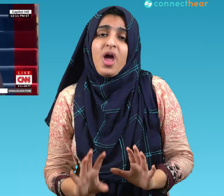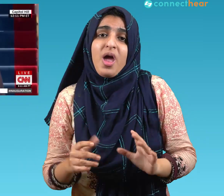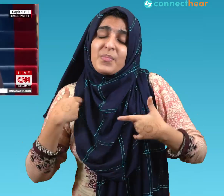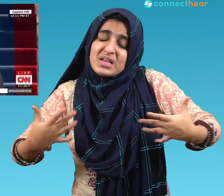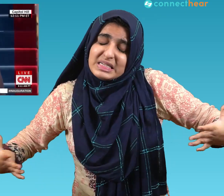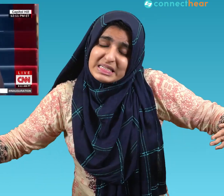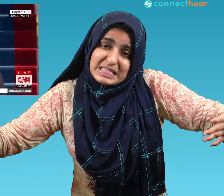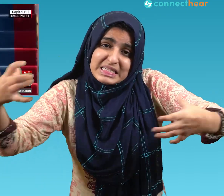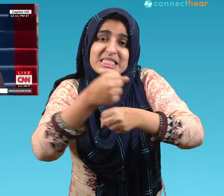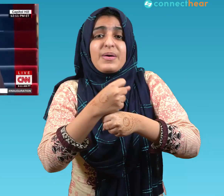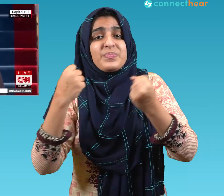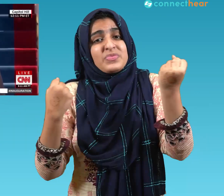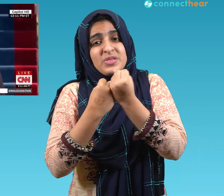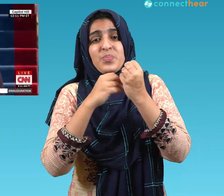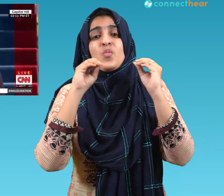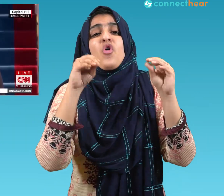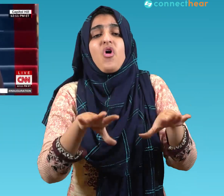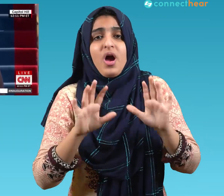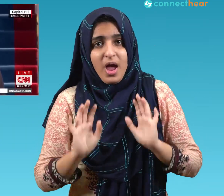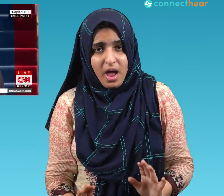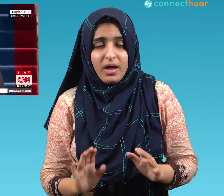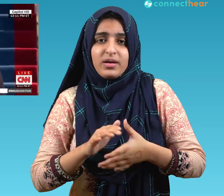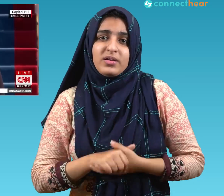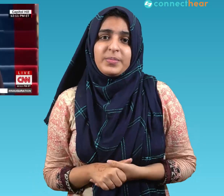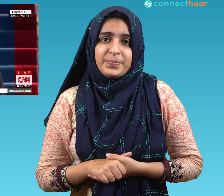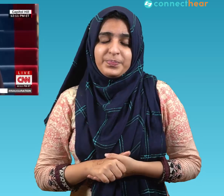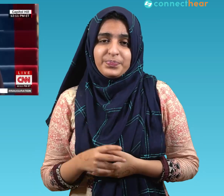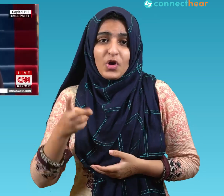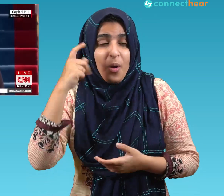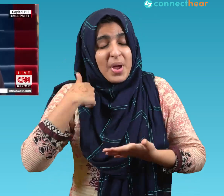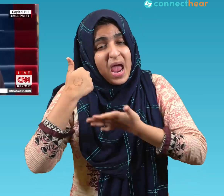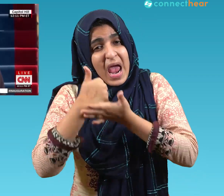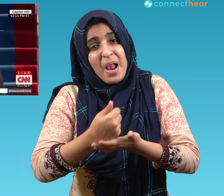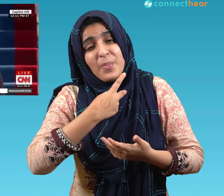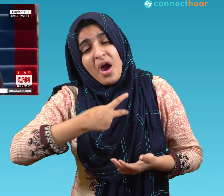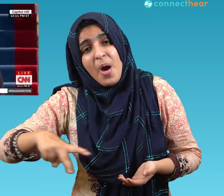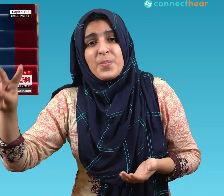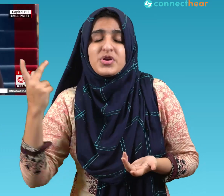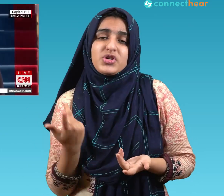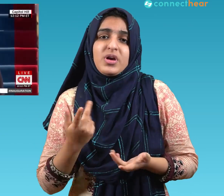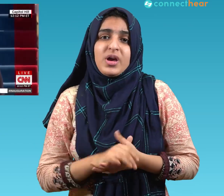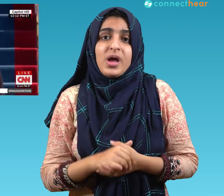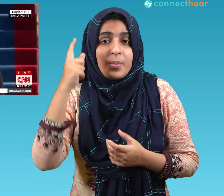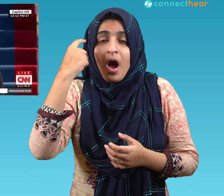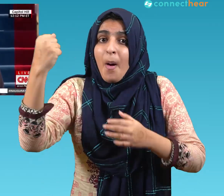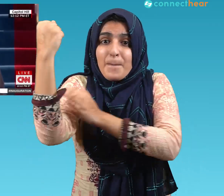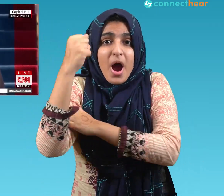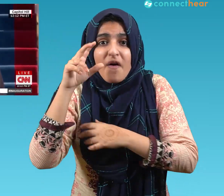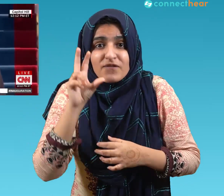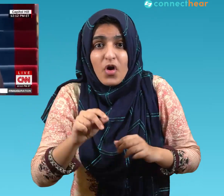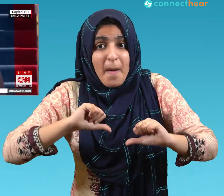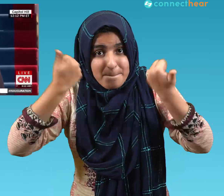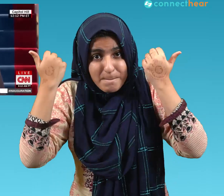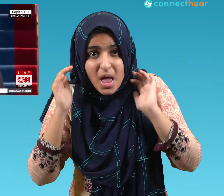you, keep everything I do in your service, thinking not of power, but of possibilities, not of